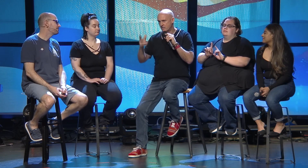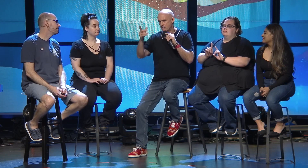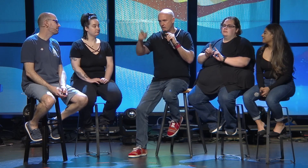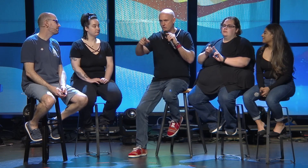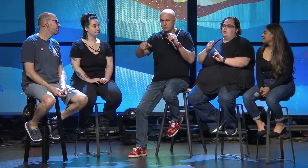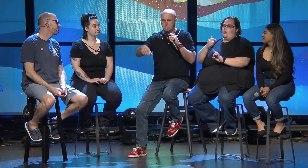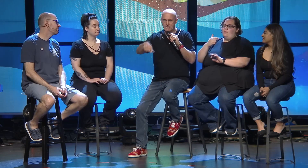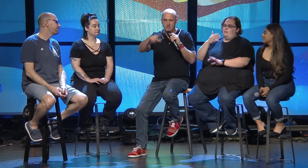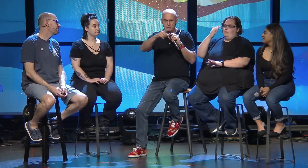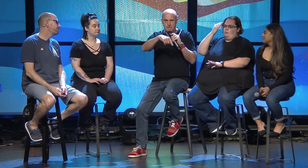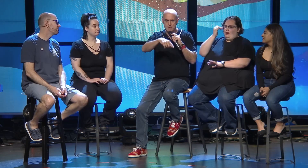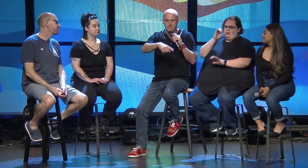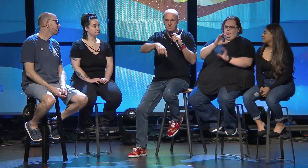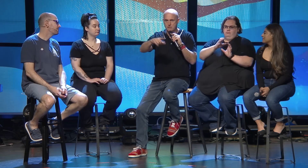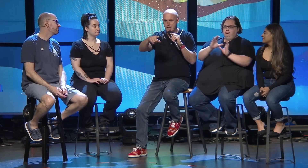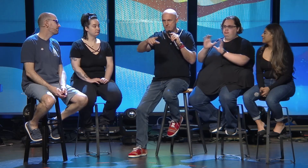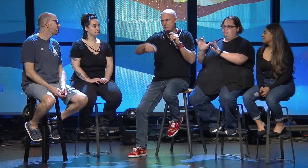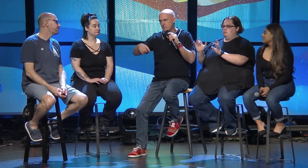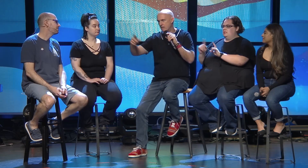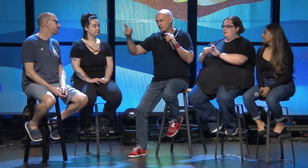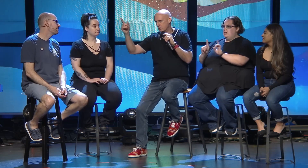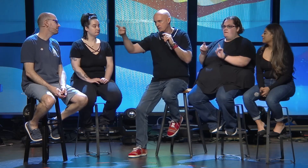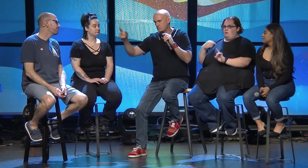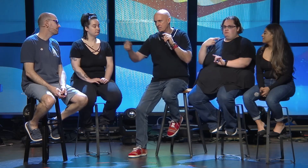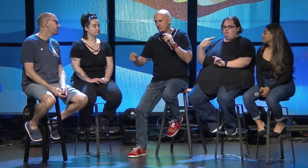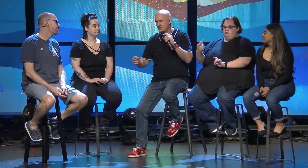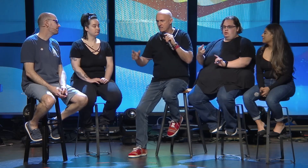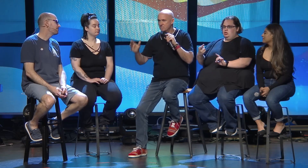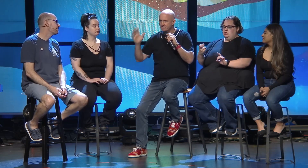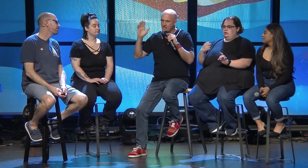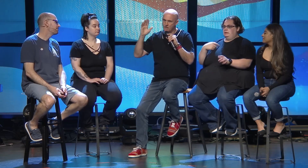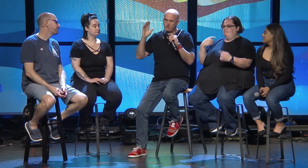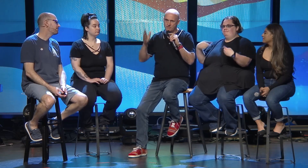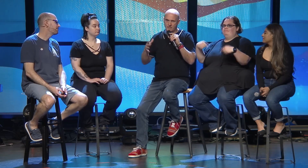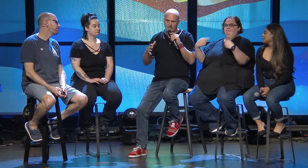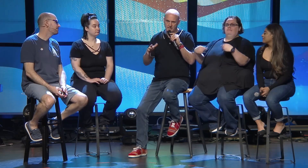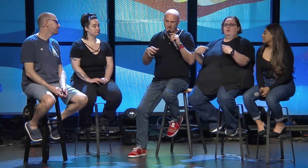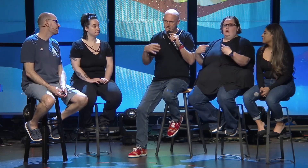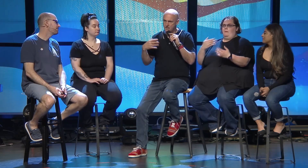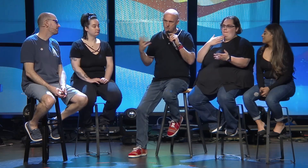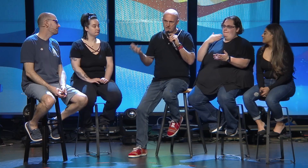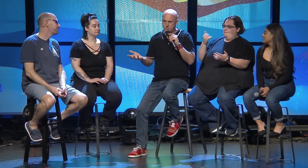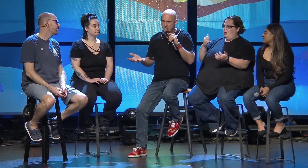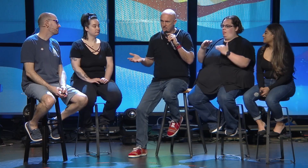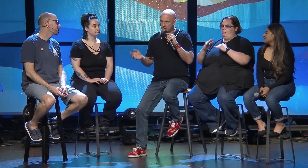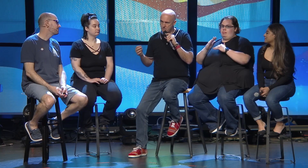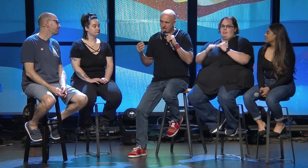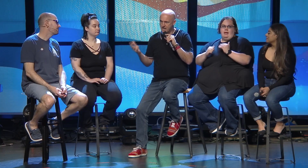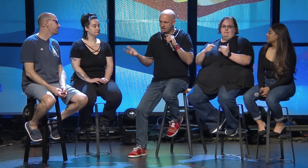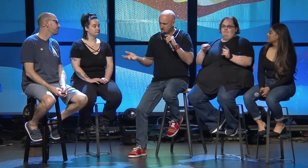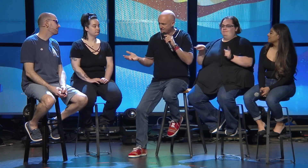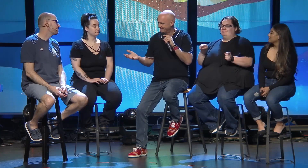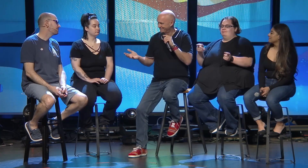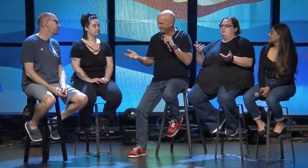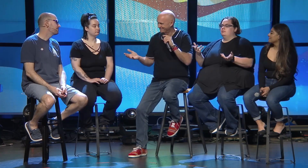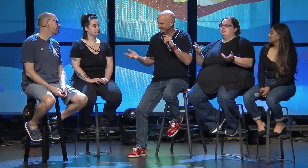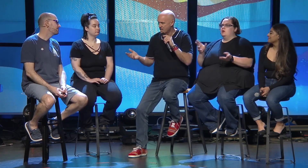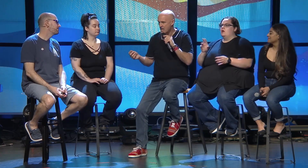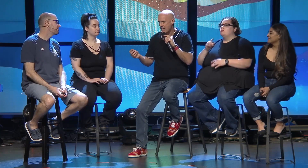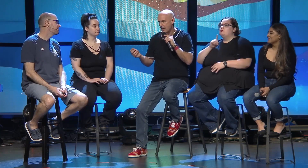Why is the Lutheran better than the Baptist and the Baptist better than the Presbyterian? And quite frankly, nobody's better than anybody